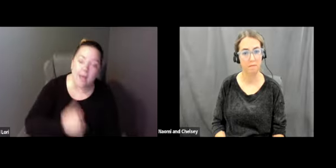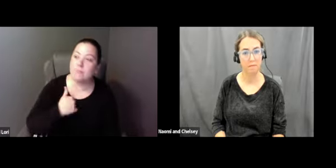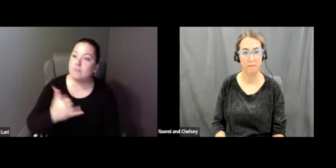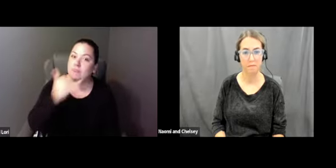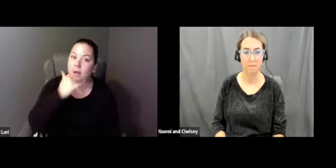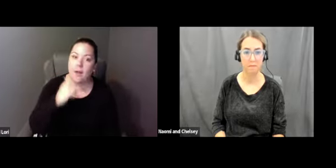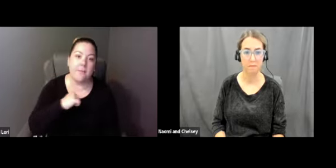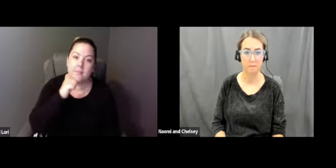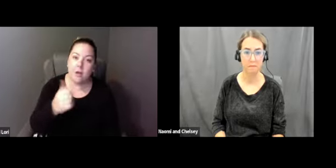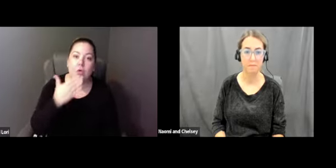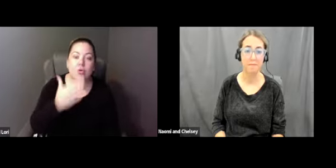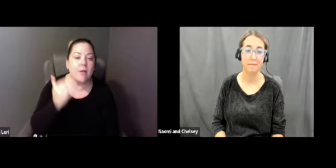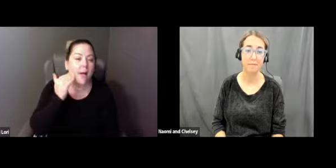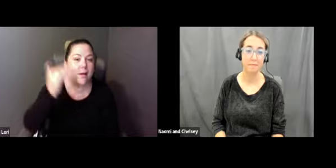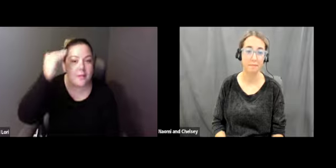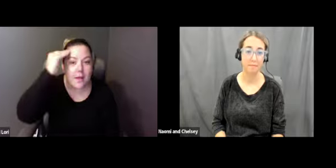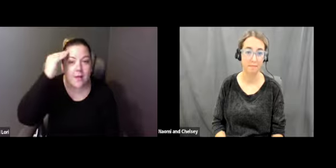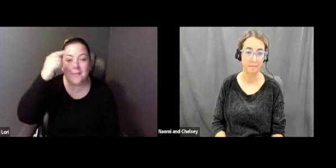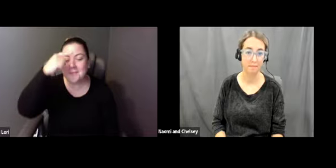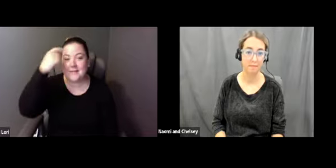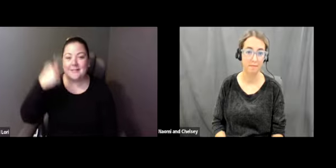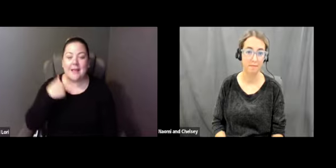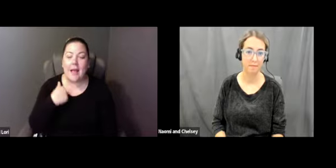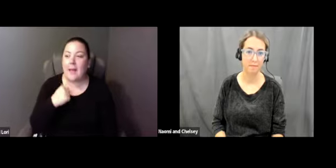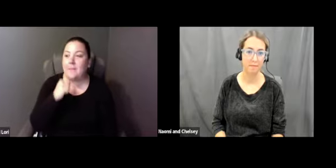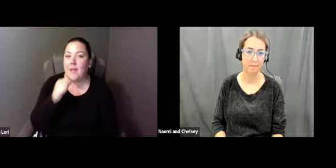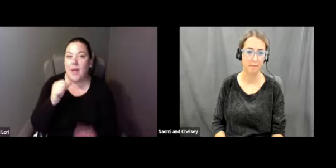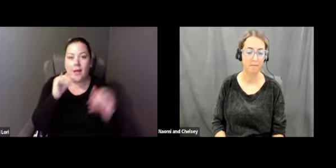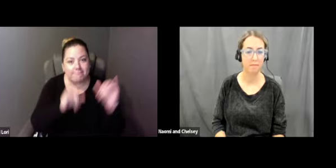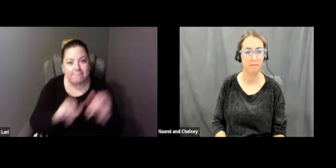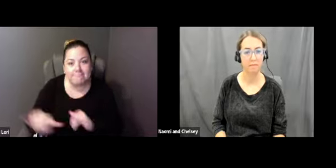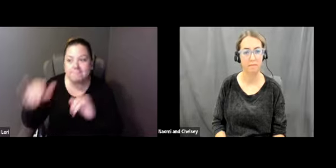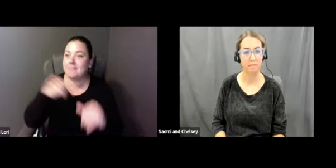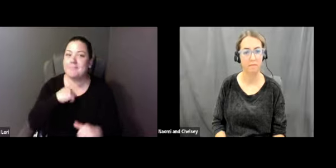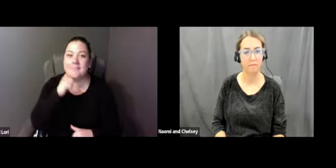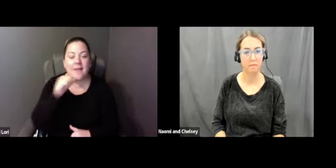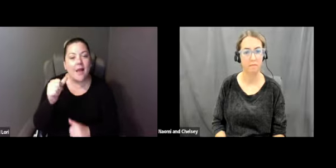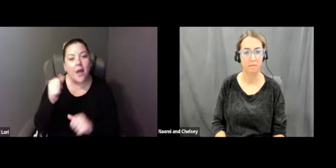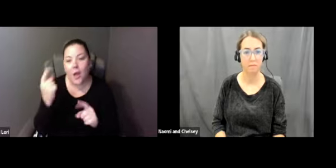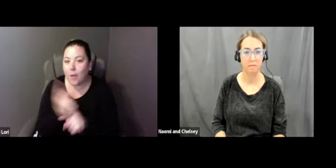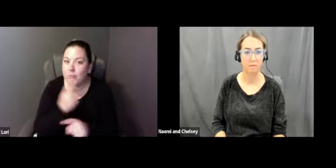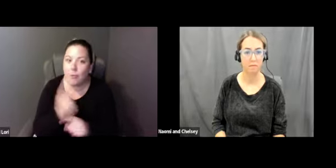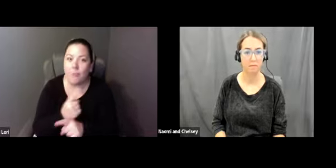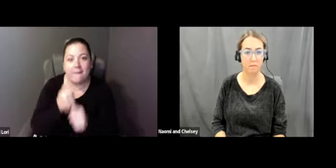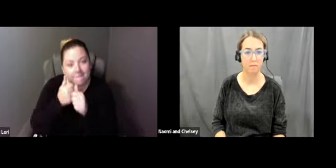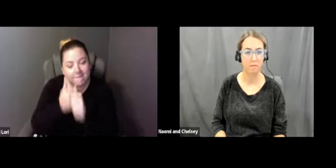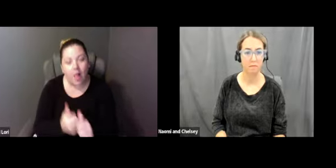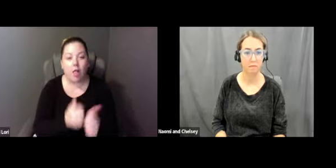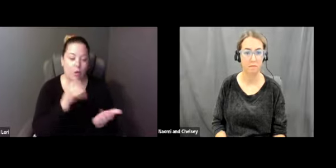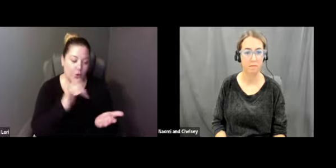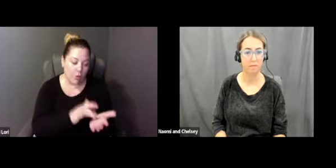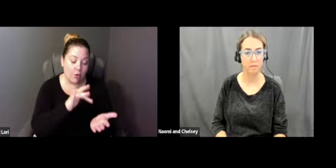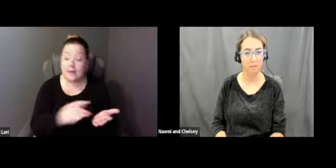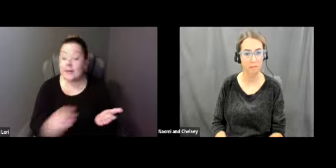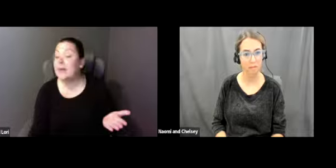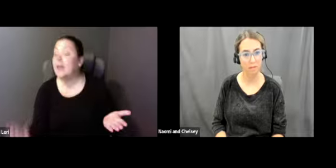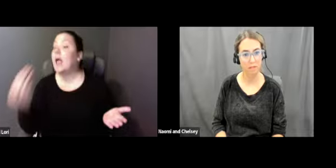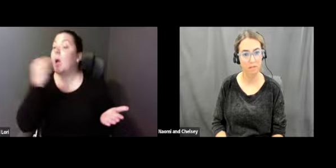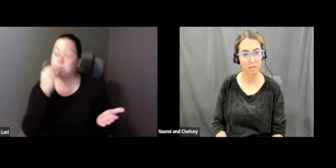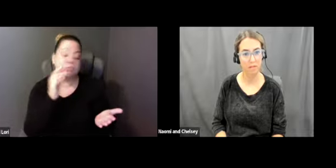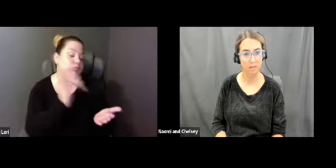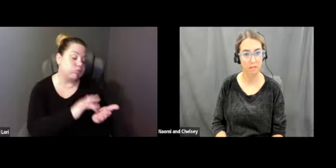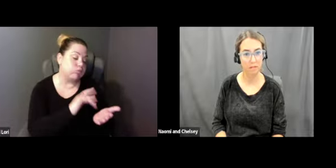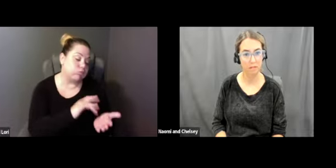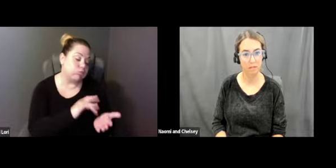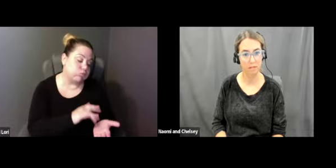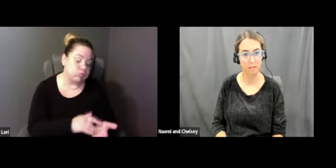not that of expected adults, right? Because I couldn't keep an app next to me and log every single time I put something in my